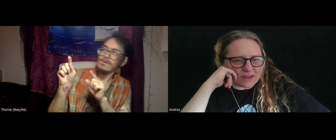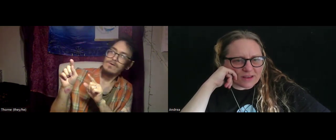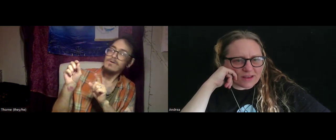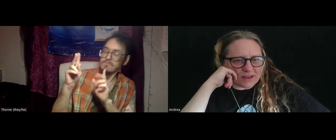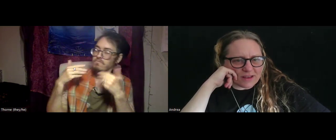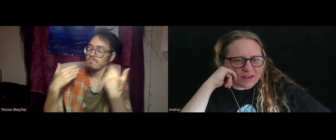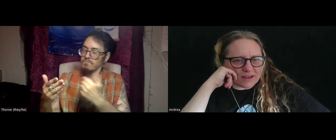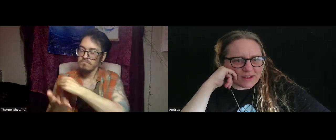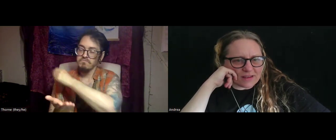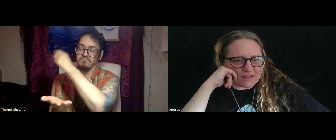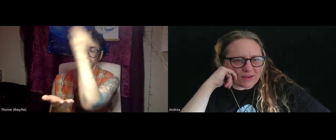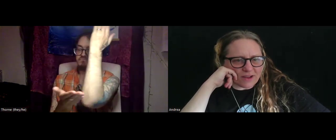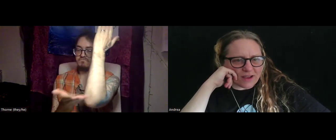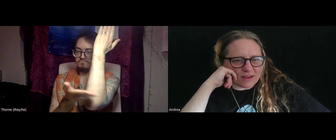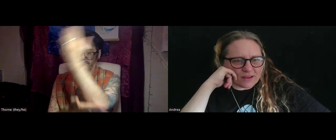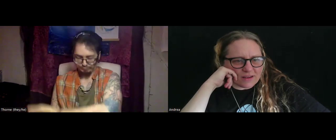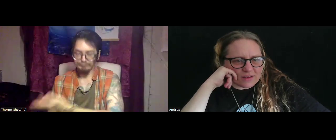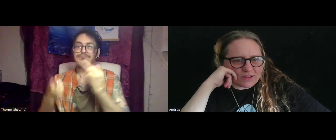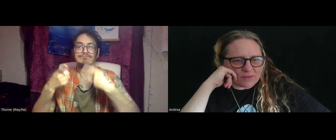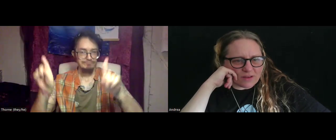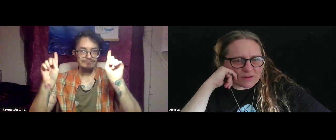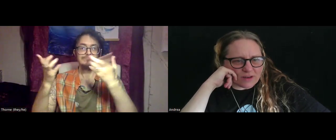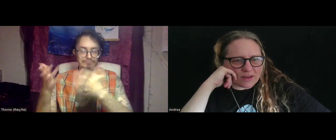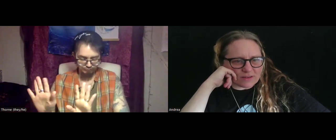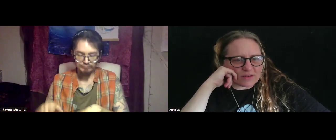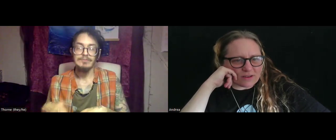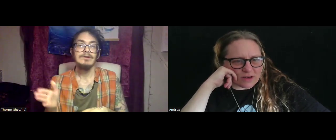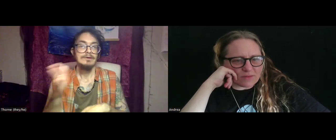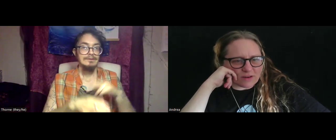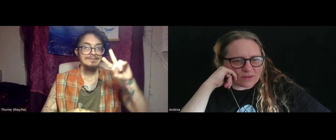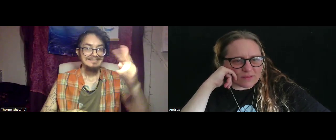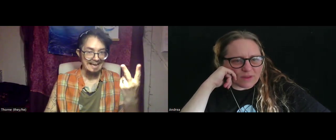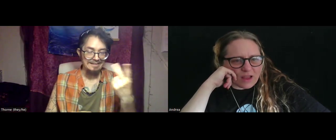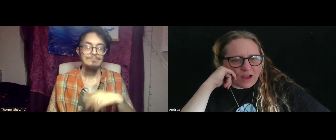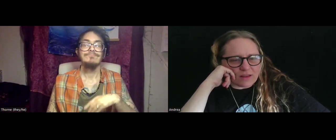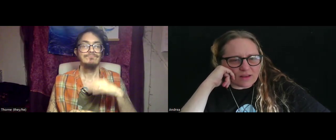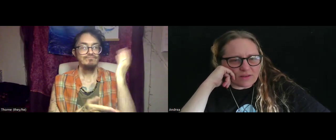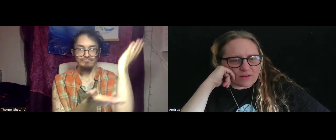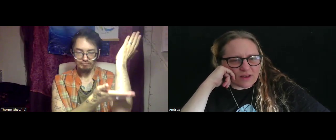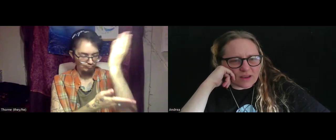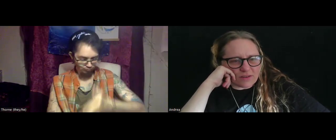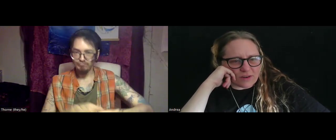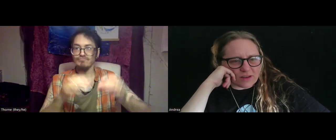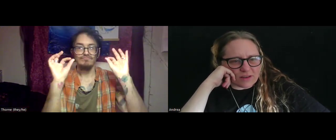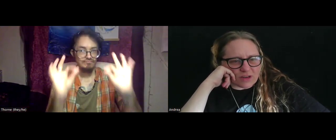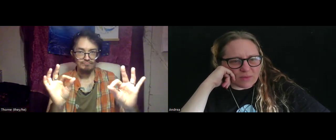looking and they say, okay, chop down the tree. And so they chop down a tree. And then they go to the second tree and they chop it